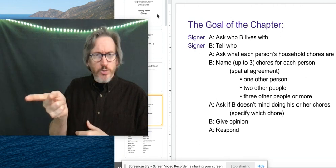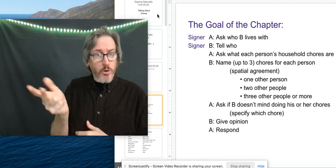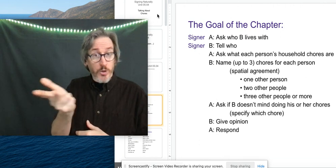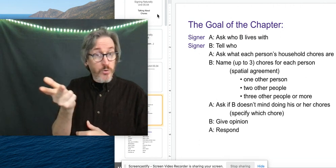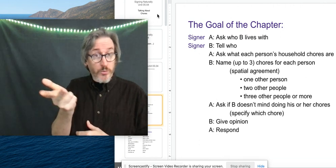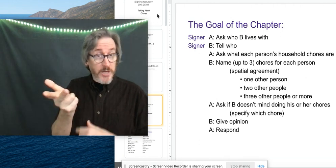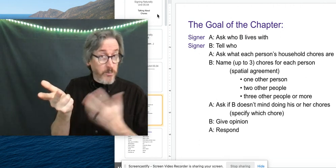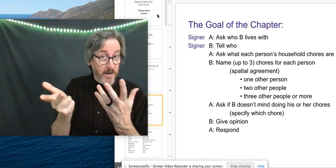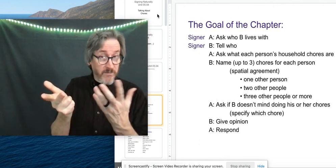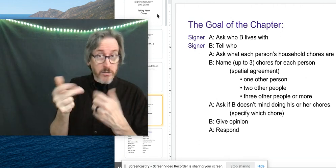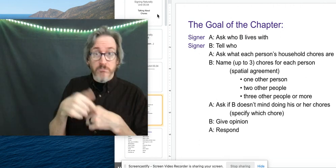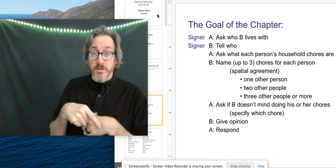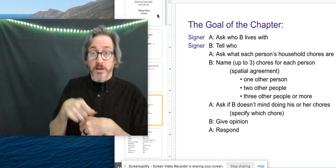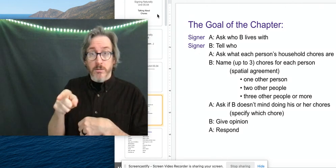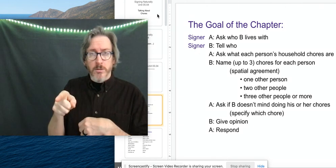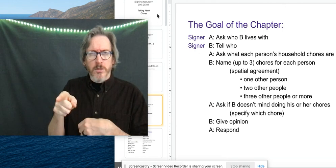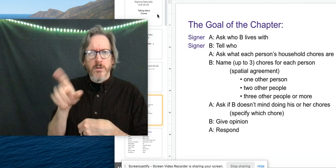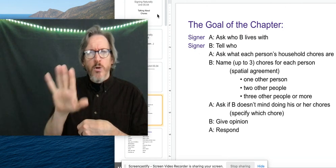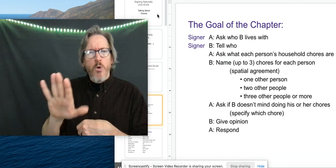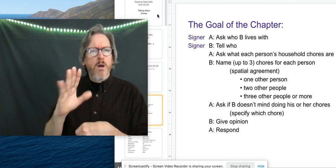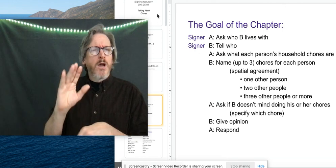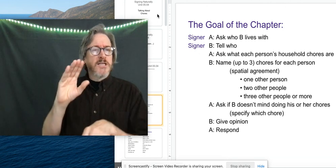You two or you three, whatever.